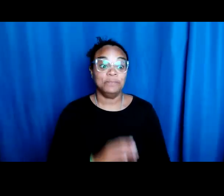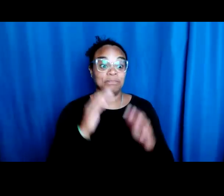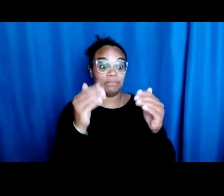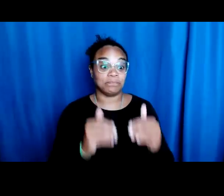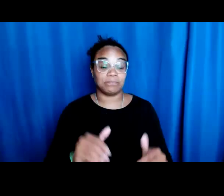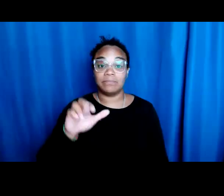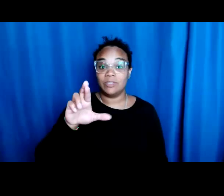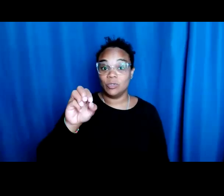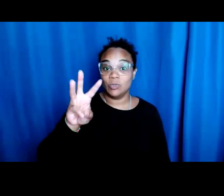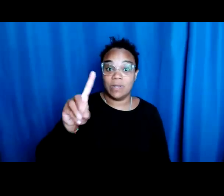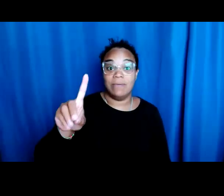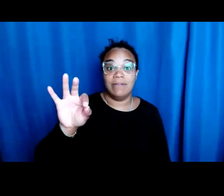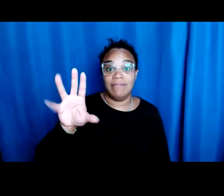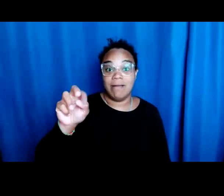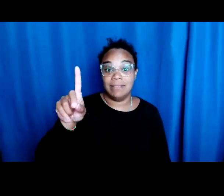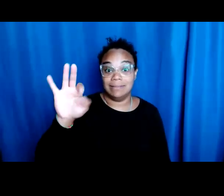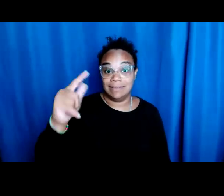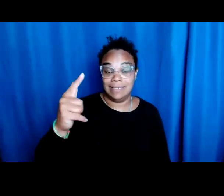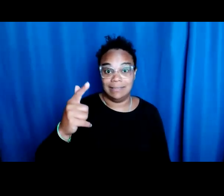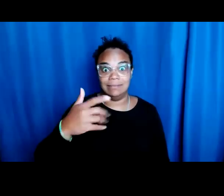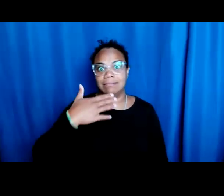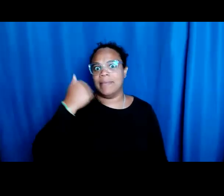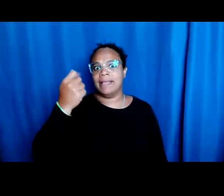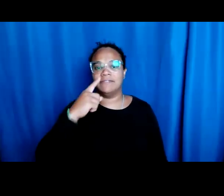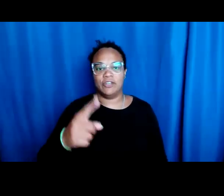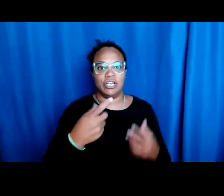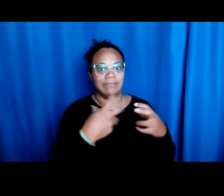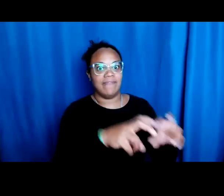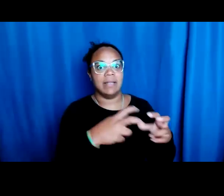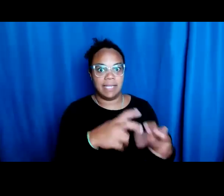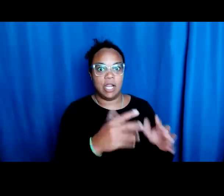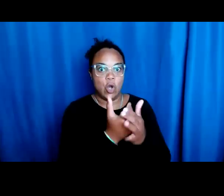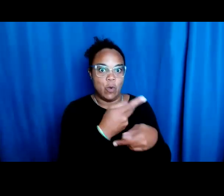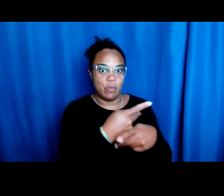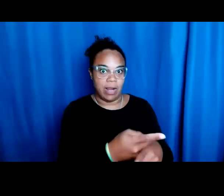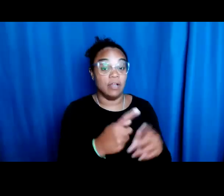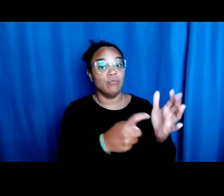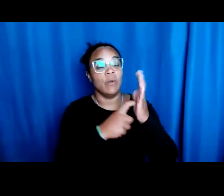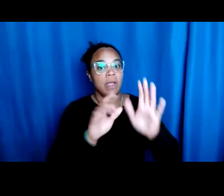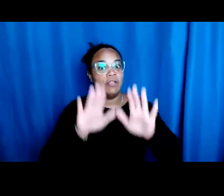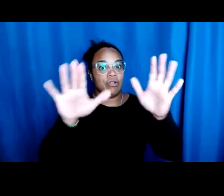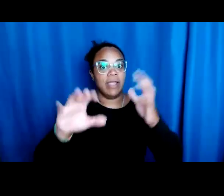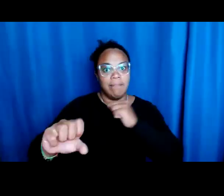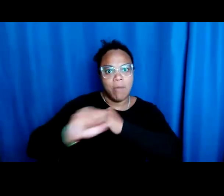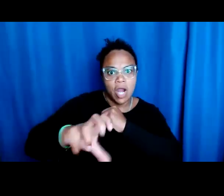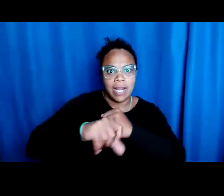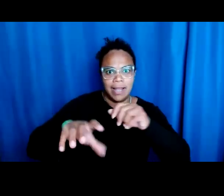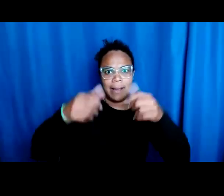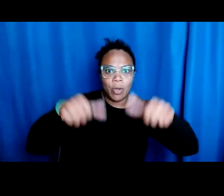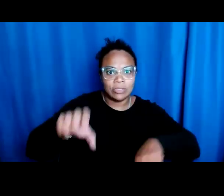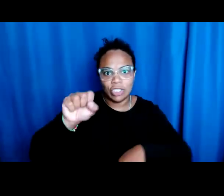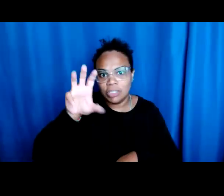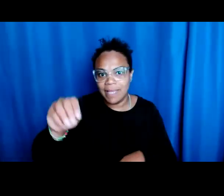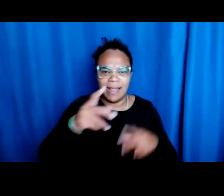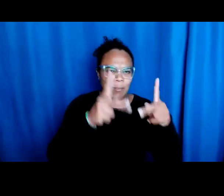Crowdfunding works best for funding new products, requires excellent marketing campaign and social media savvy